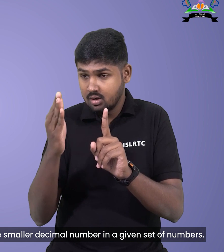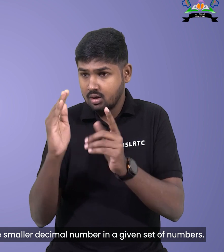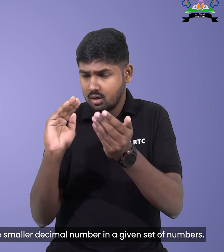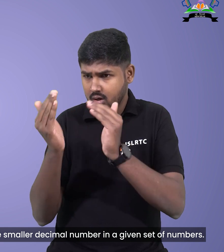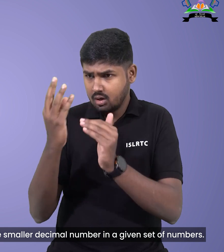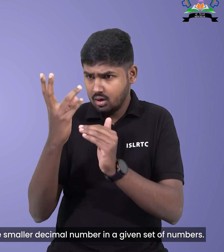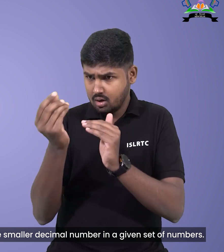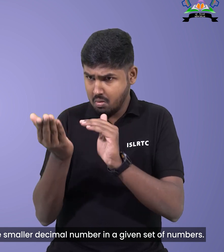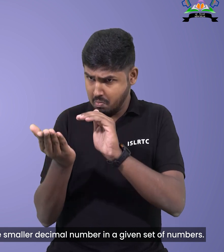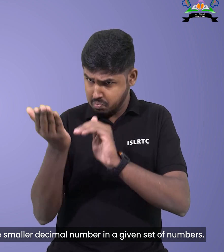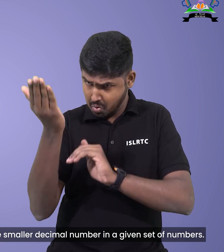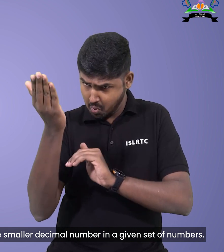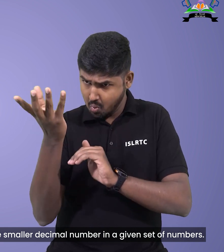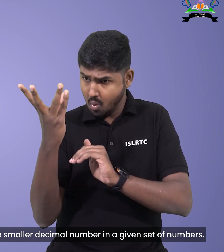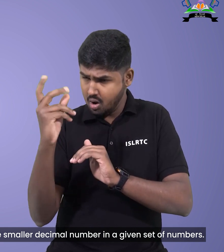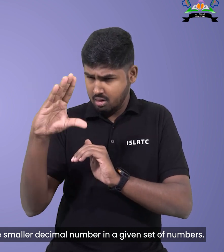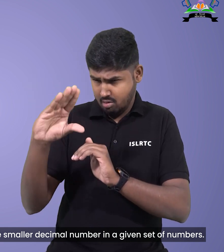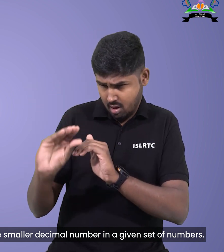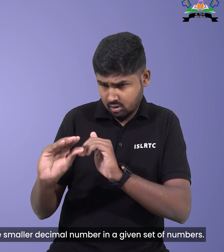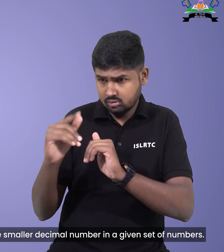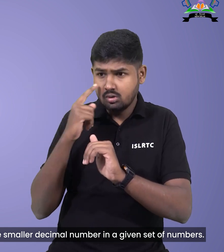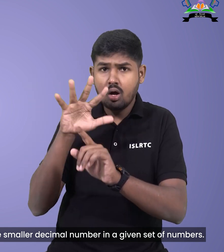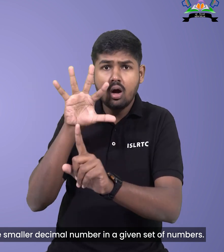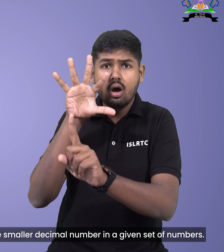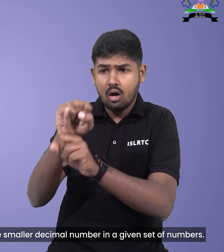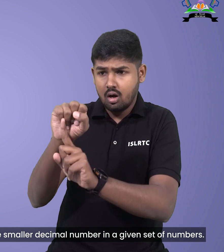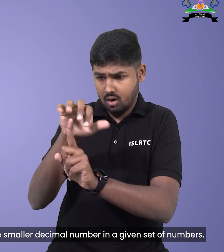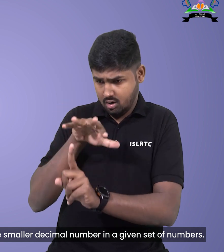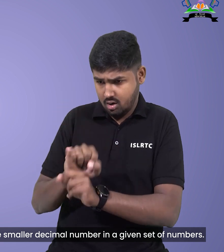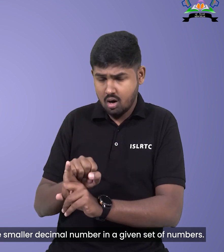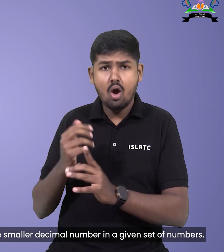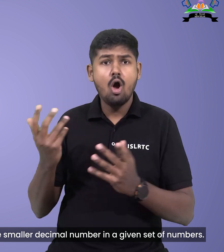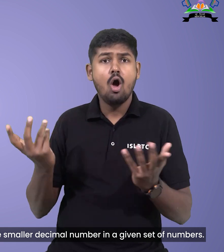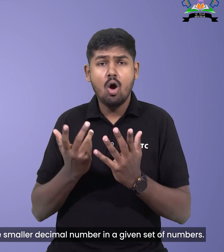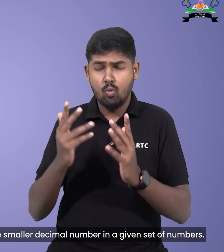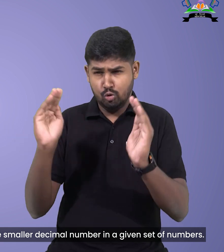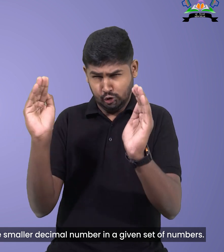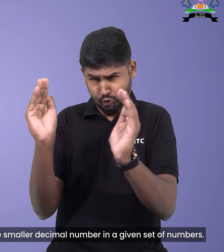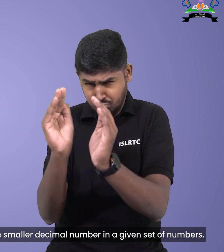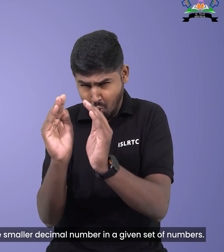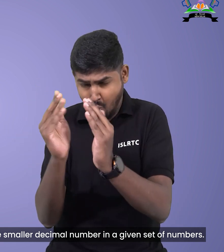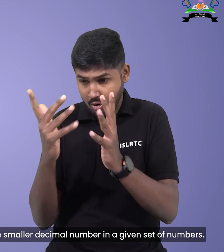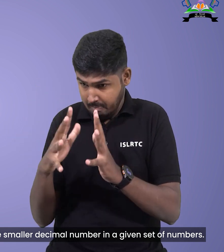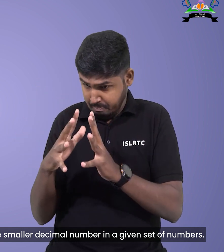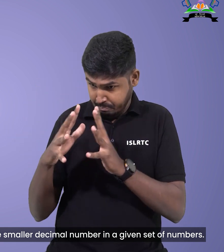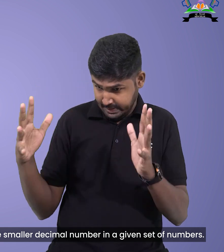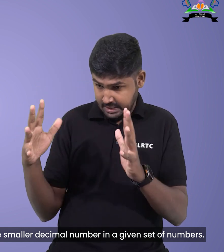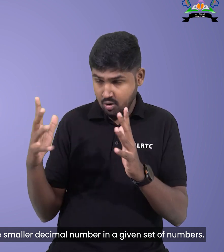Comparing decimals means finding out the larger and the smaller decimal number in a given set of numbers.